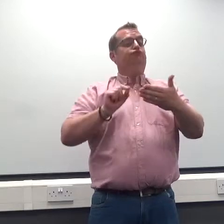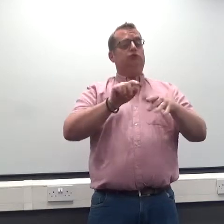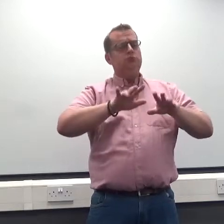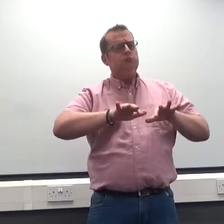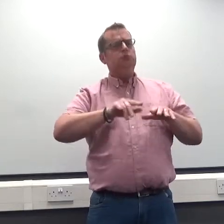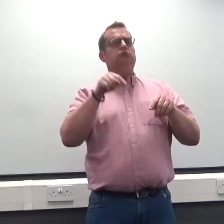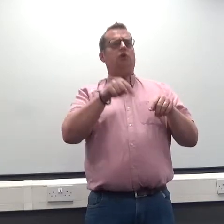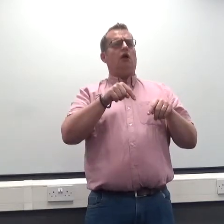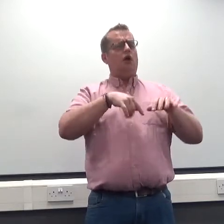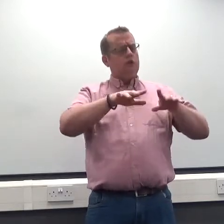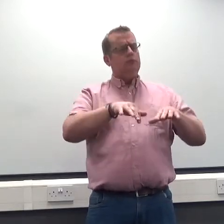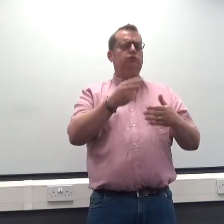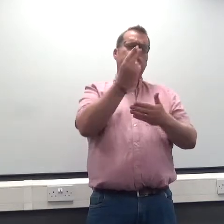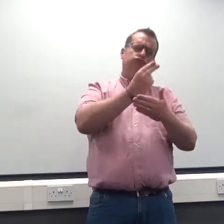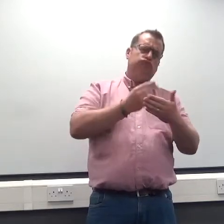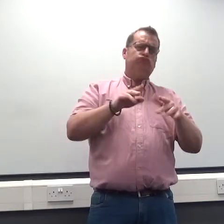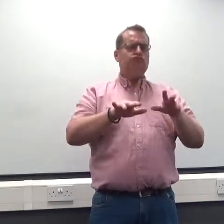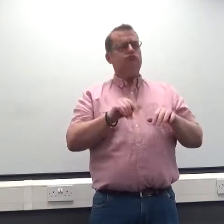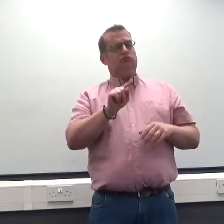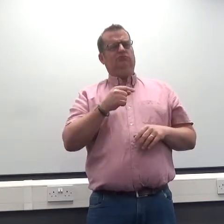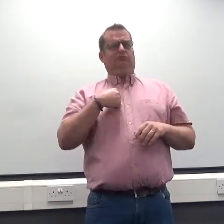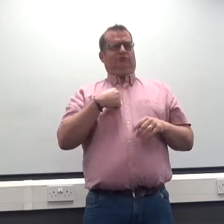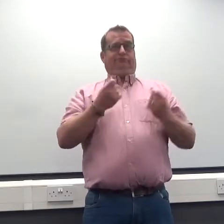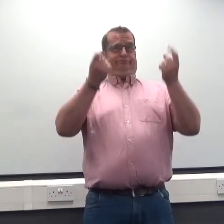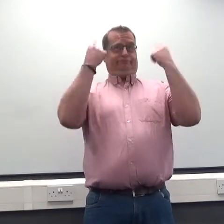and studied graphic design on computers.